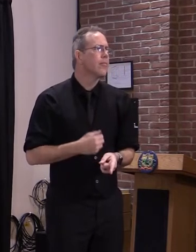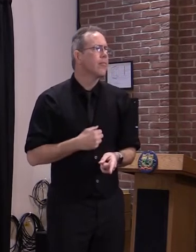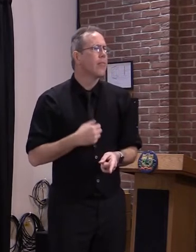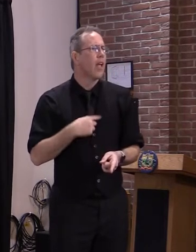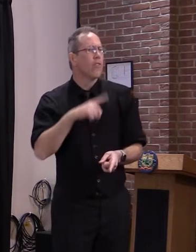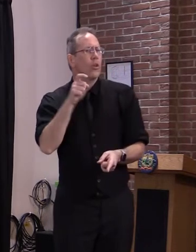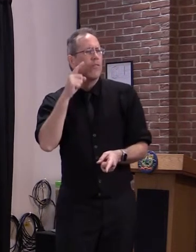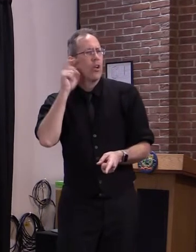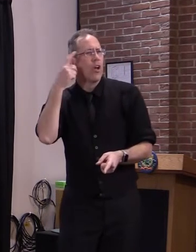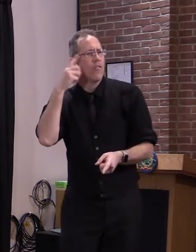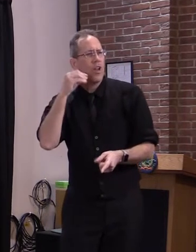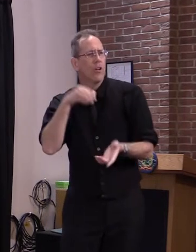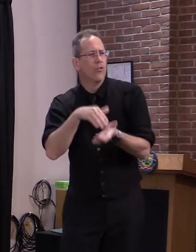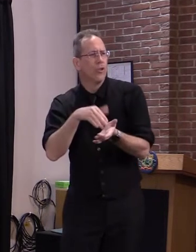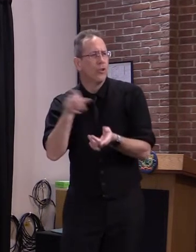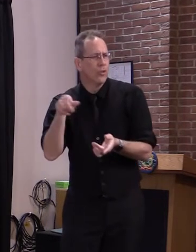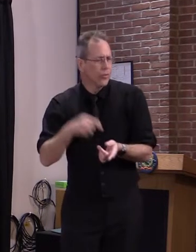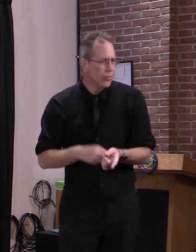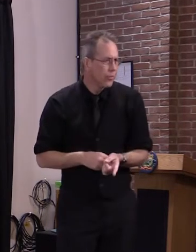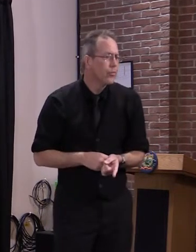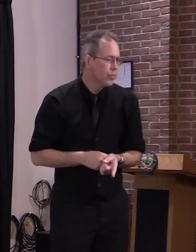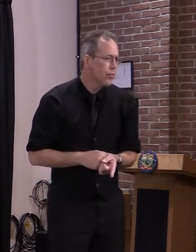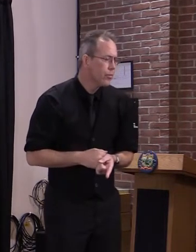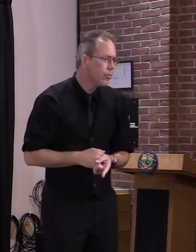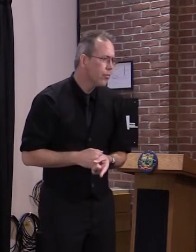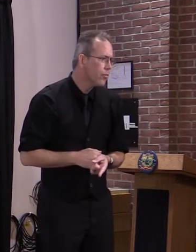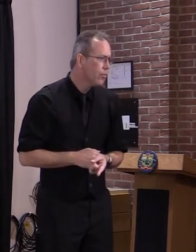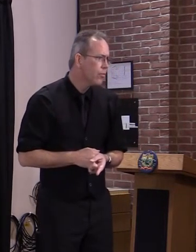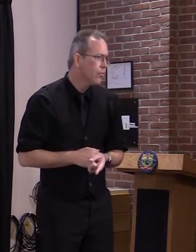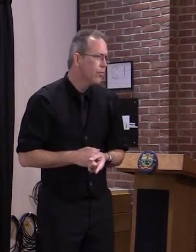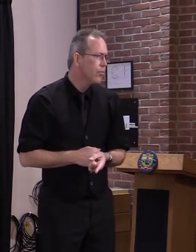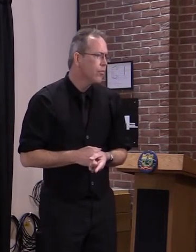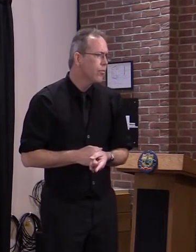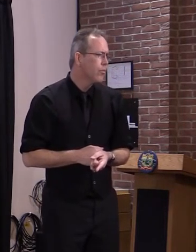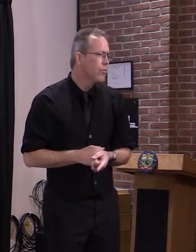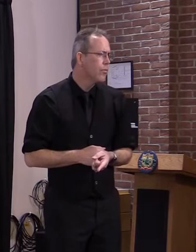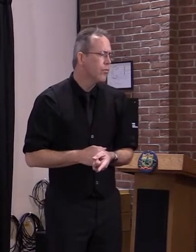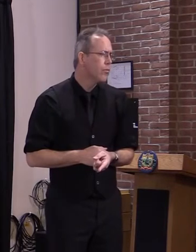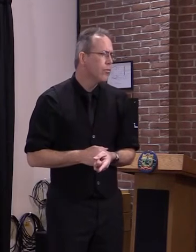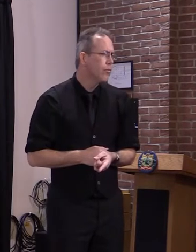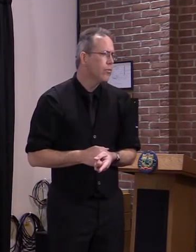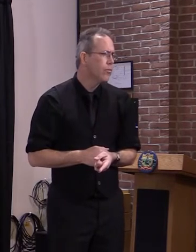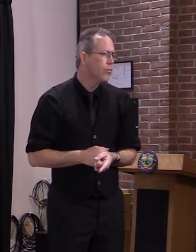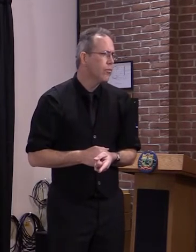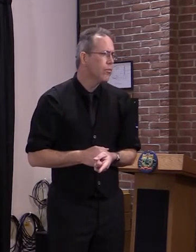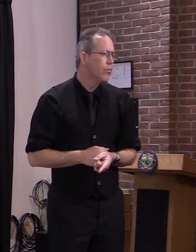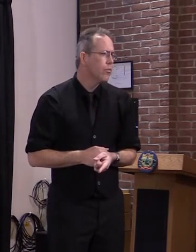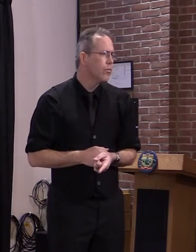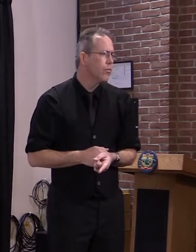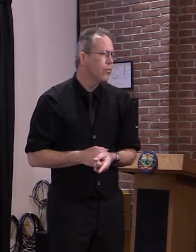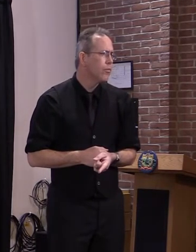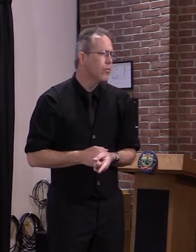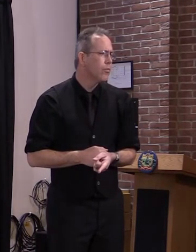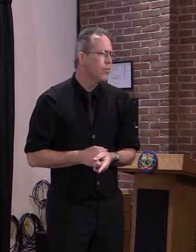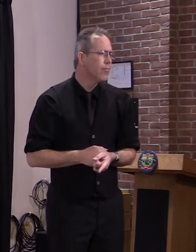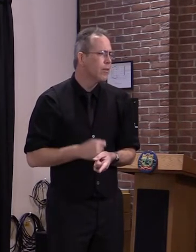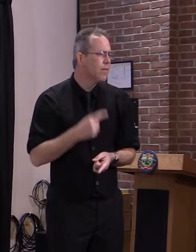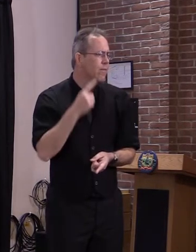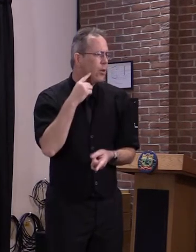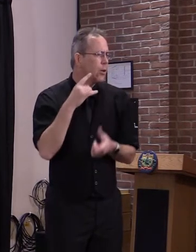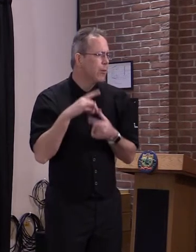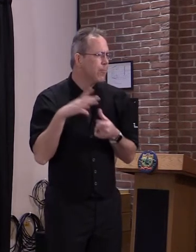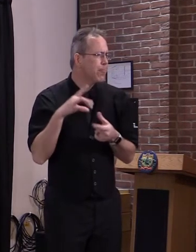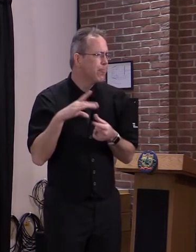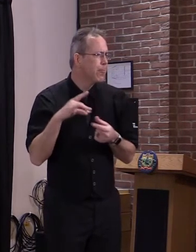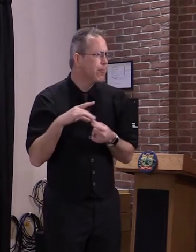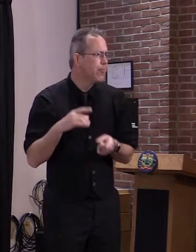It seems that this week sometime is the 2-year anniversary of the original state of emergency that